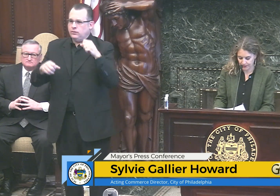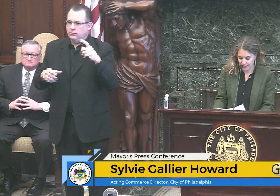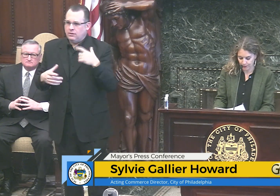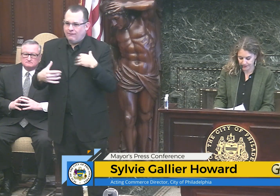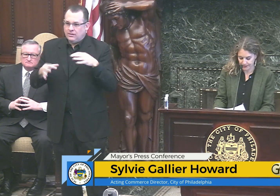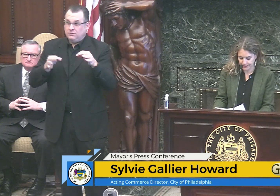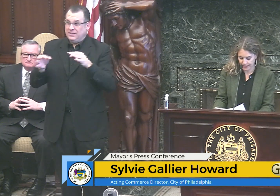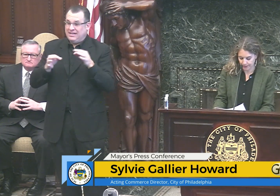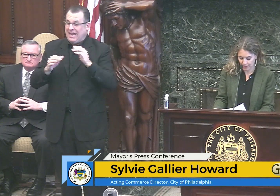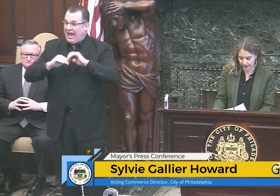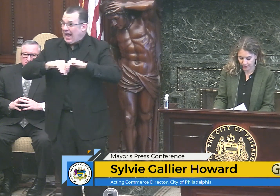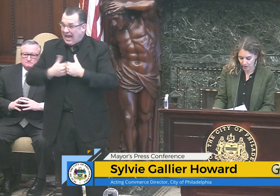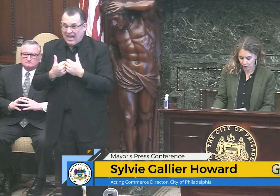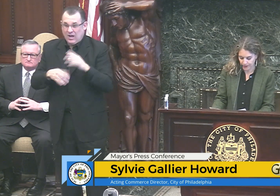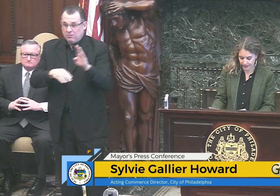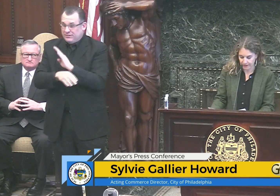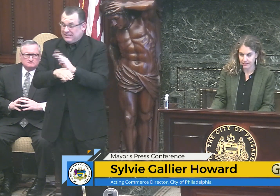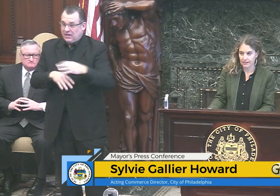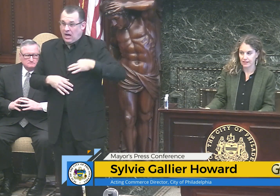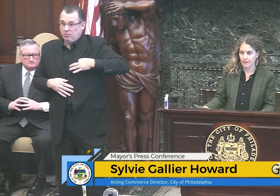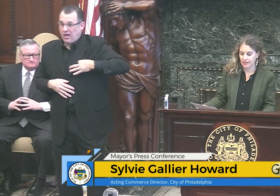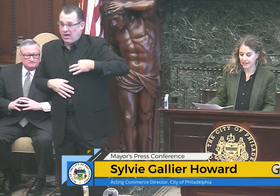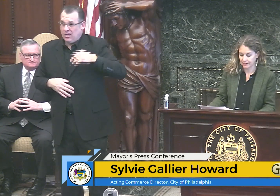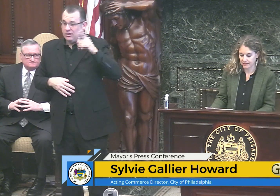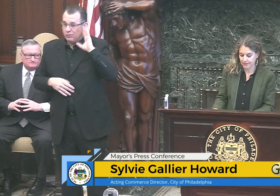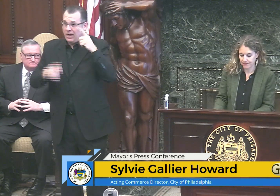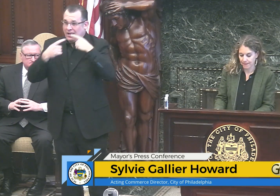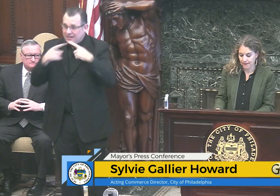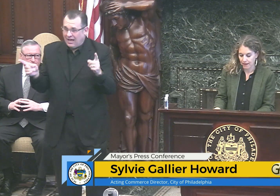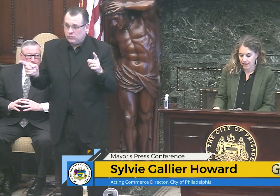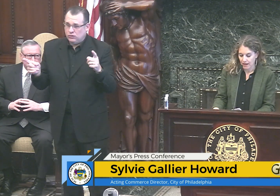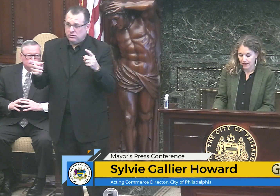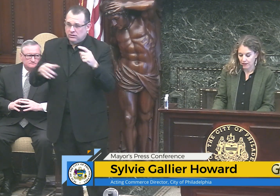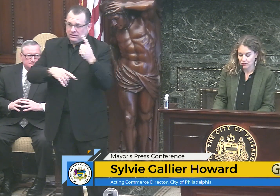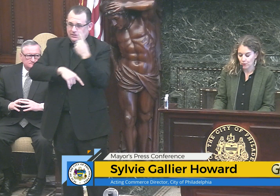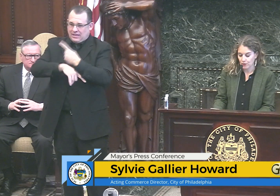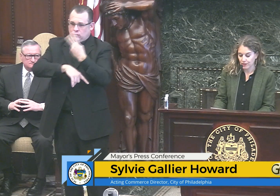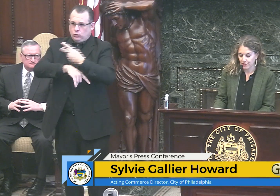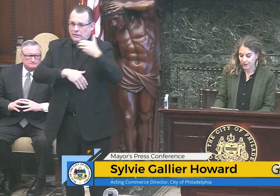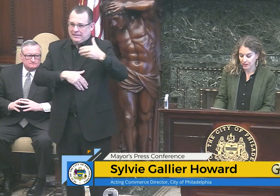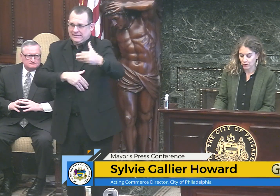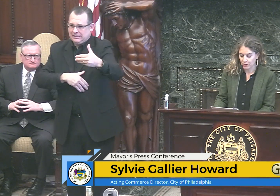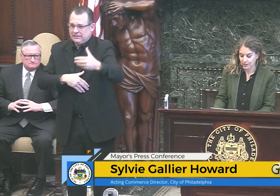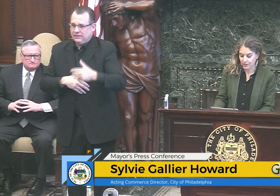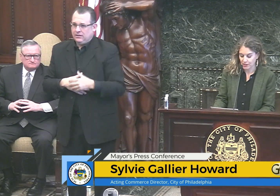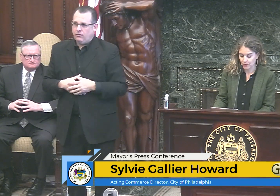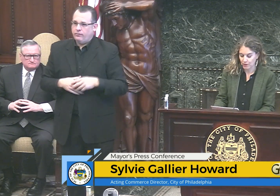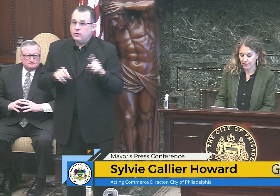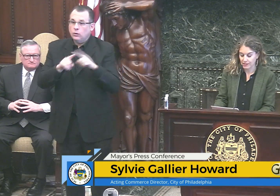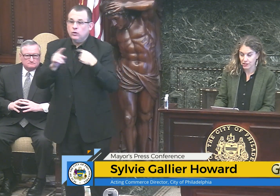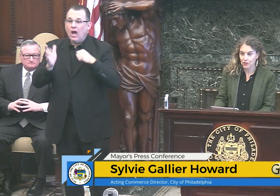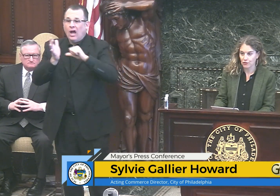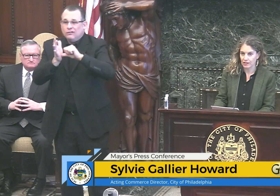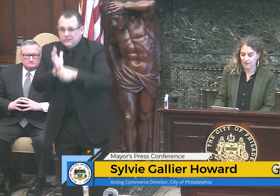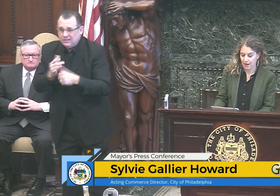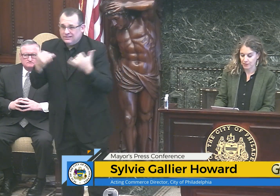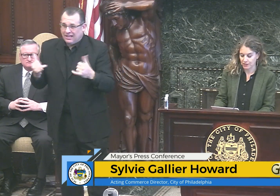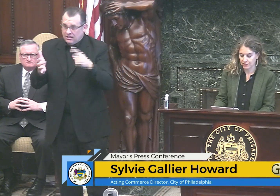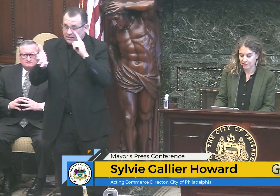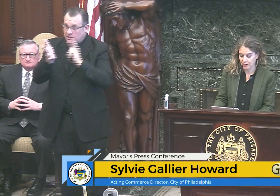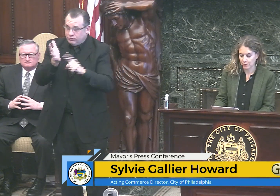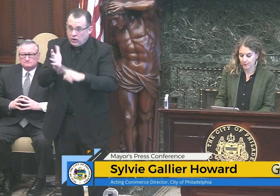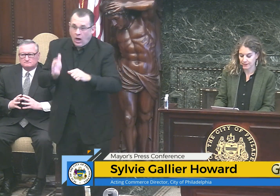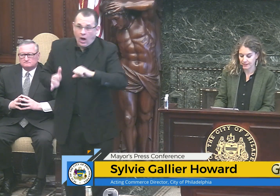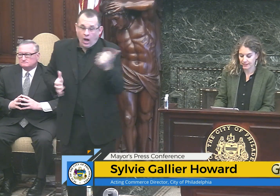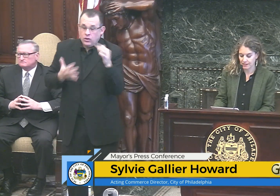how businesses can apply, will be announced in the coming days. I also want to reiterate that we are still exploring additional relief